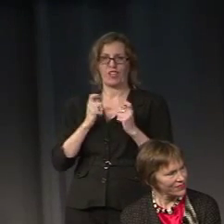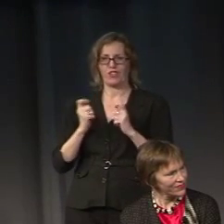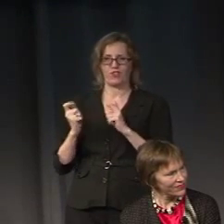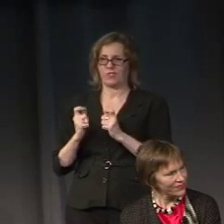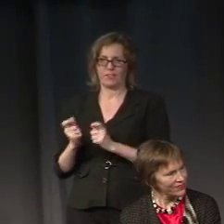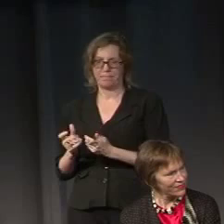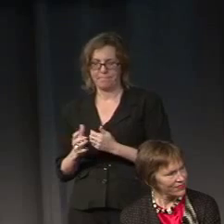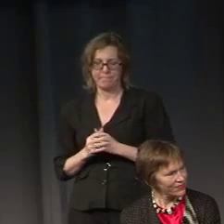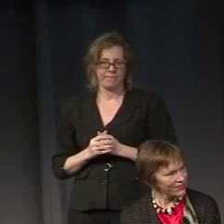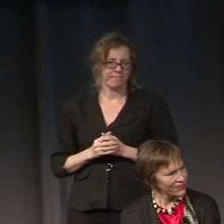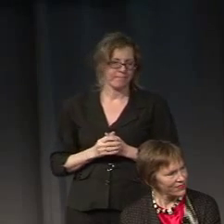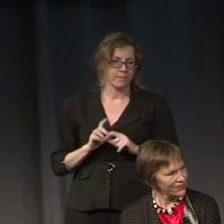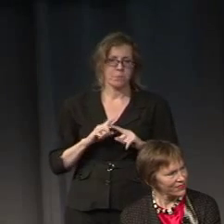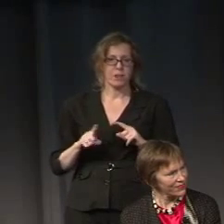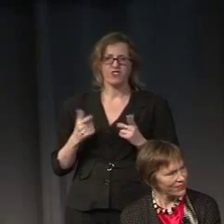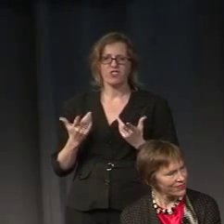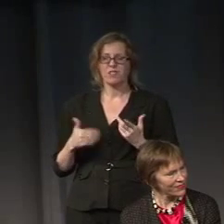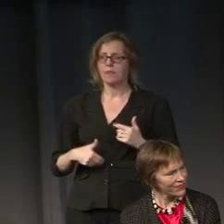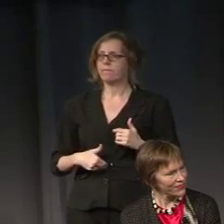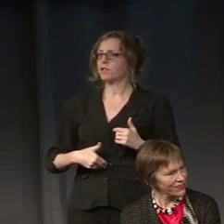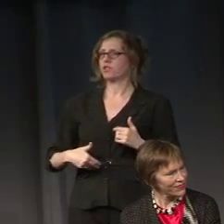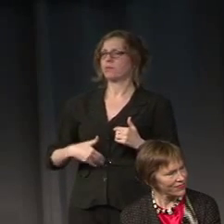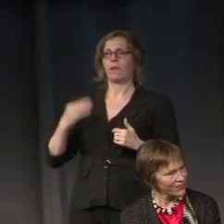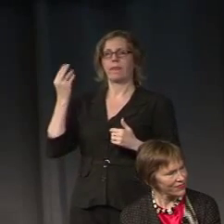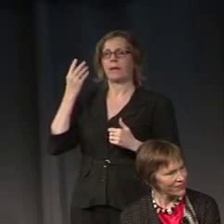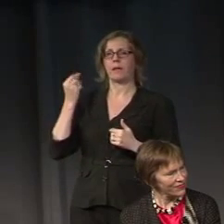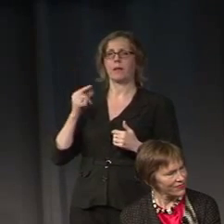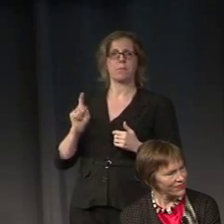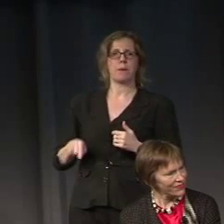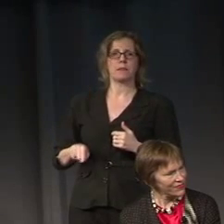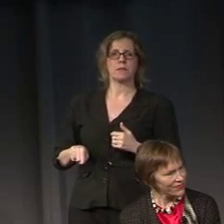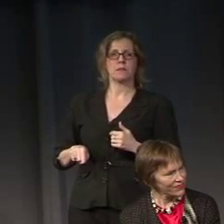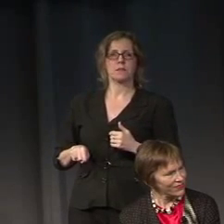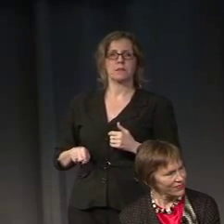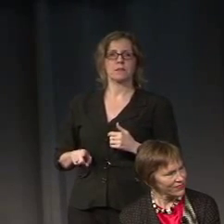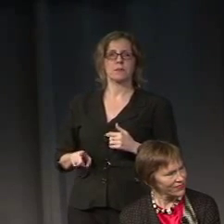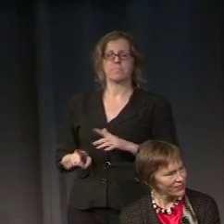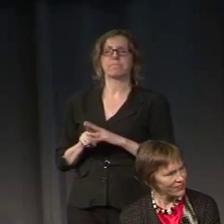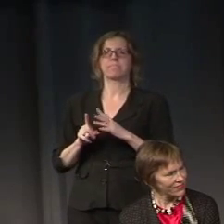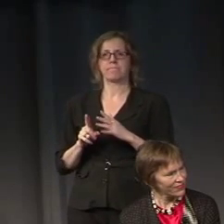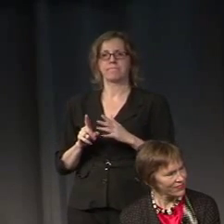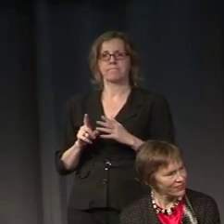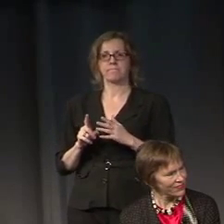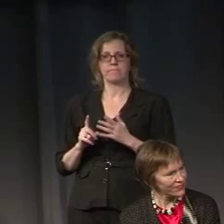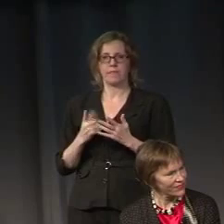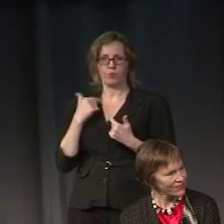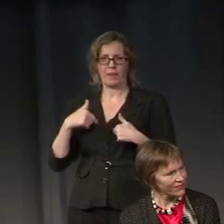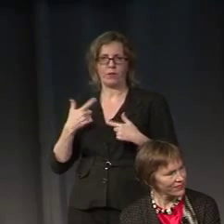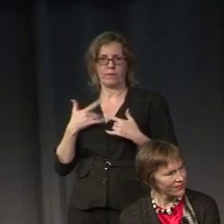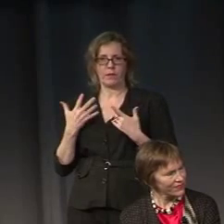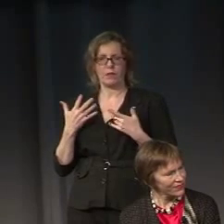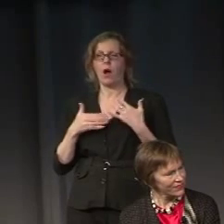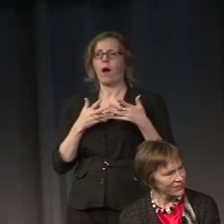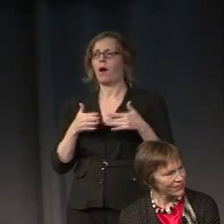some kind of just purely visceral thinking has to kick in for me at some point. And I found that I was particularly